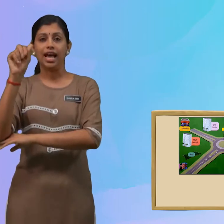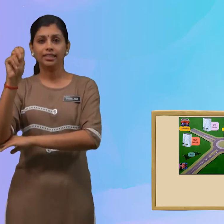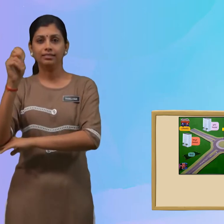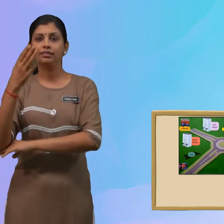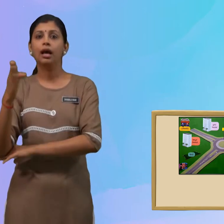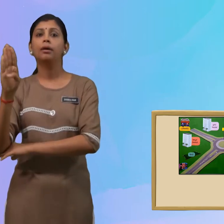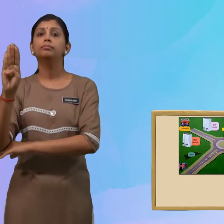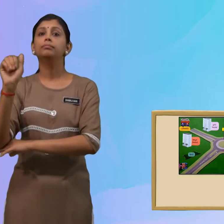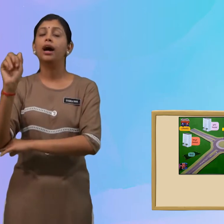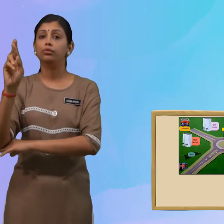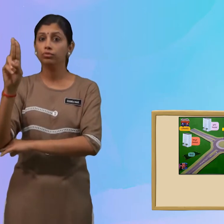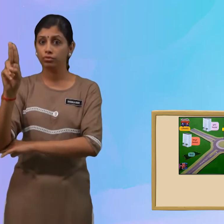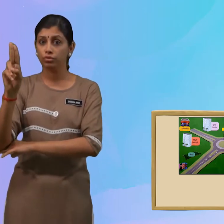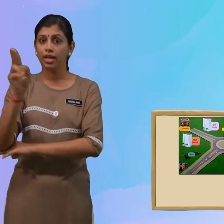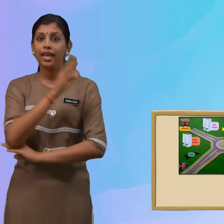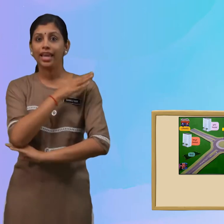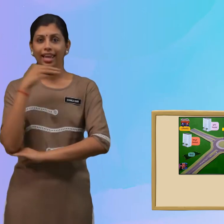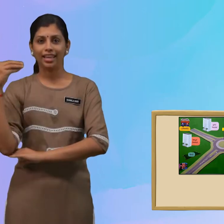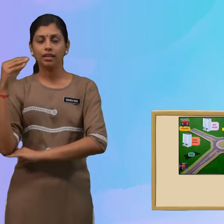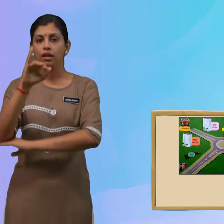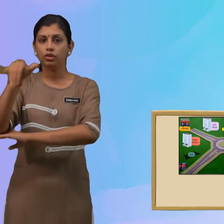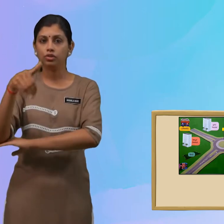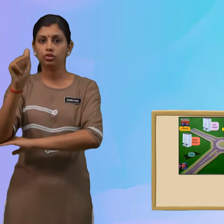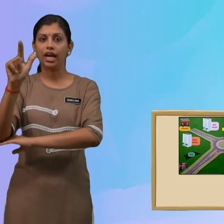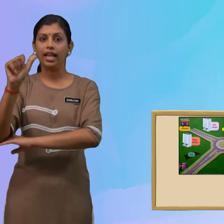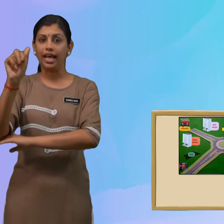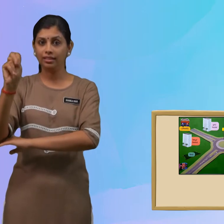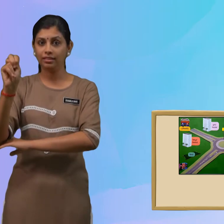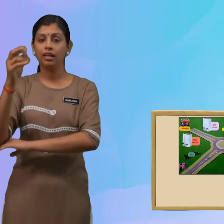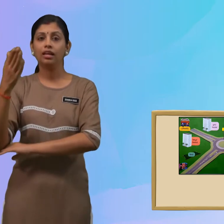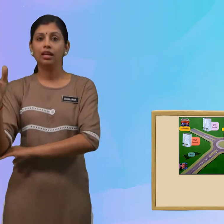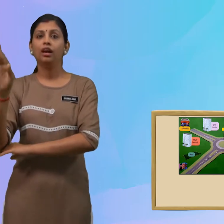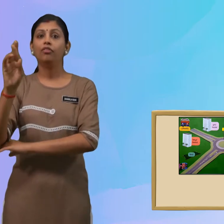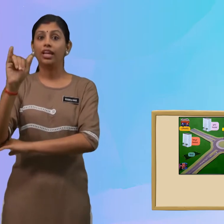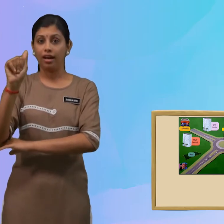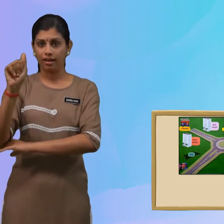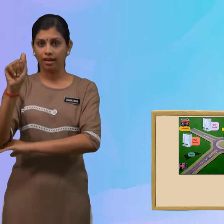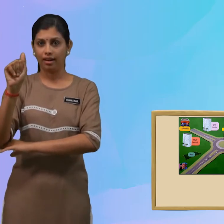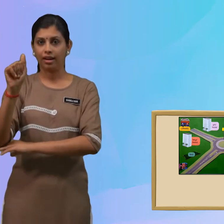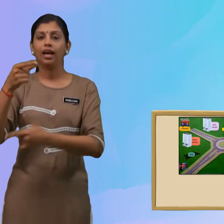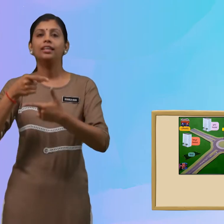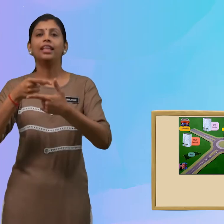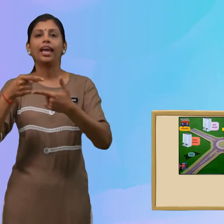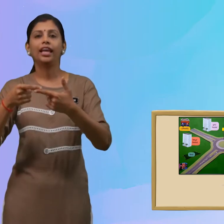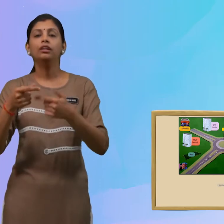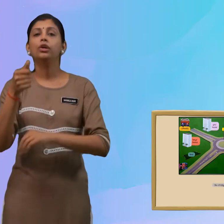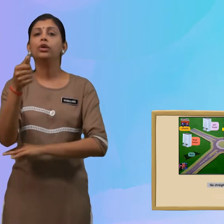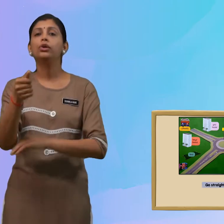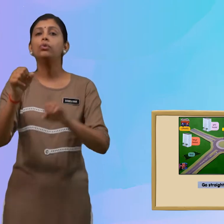Jalan Baru and Jalan Ria, then you